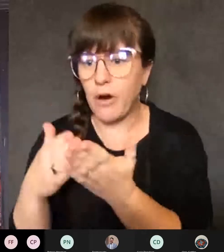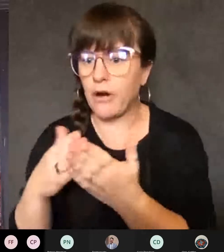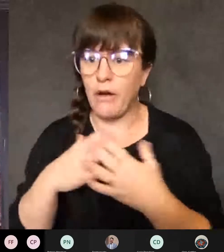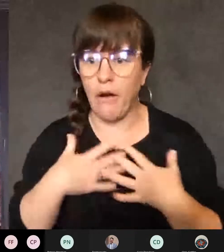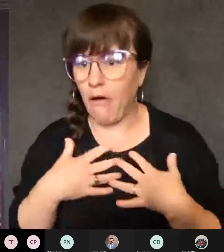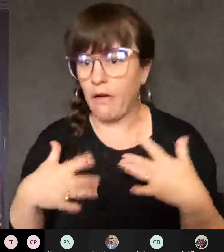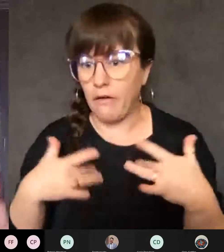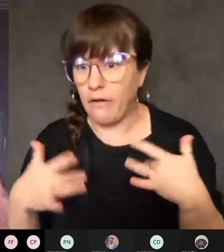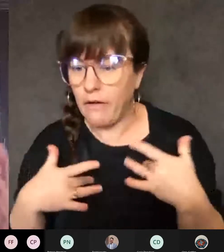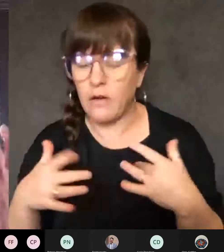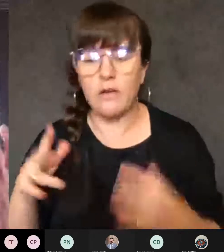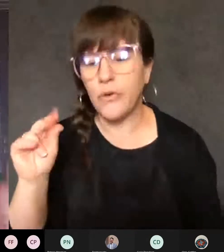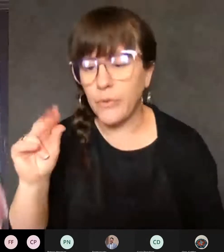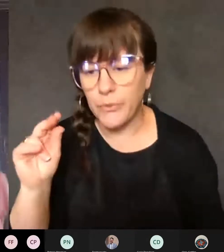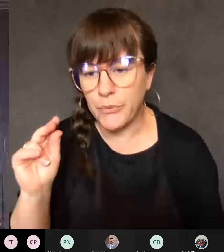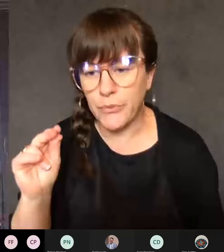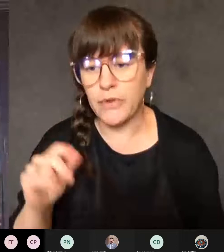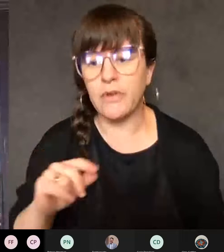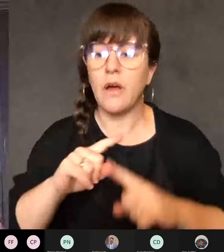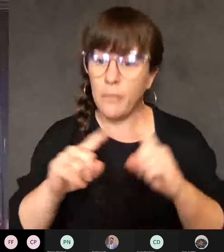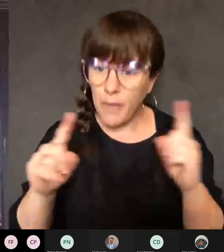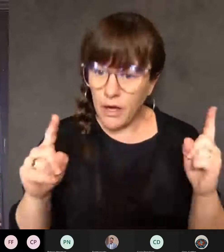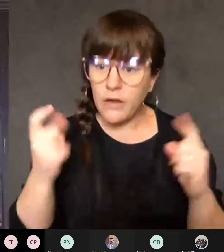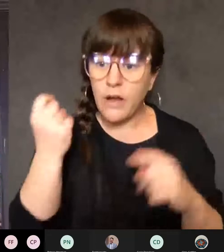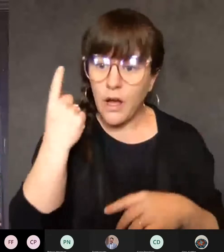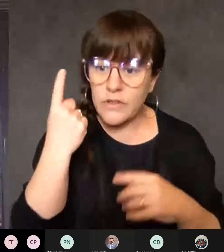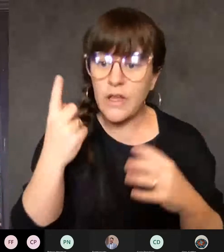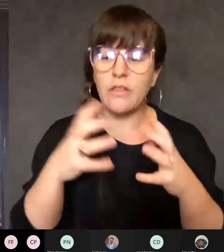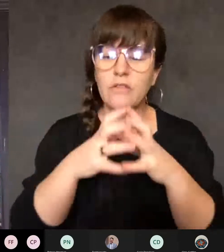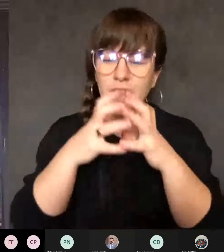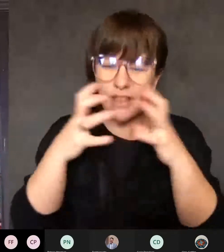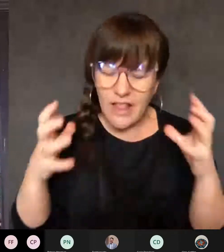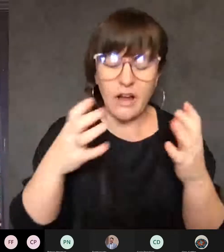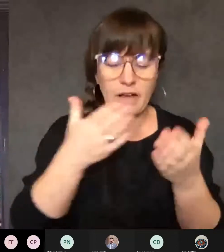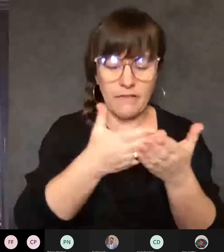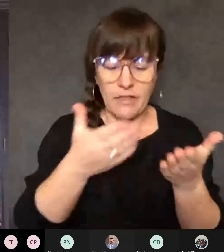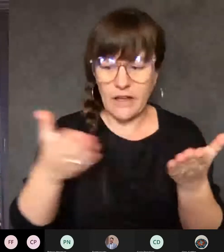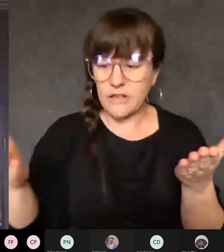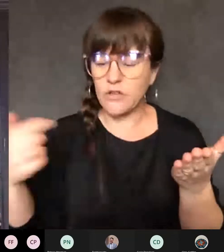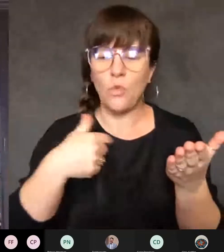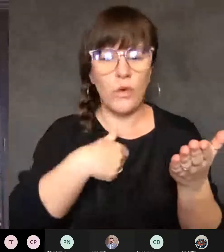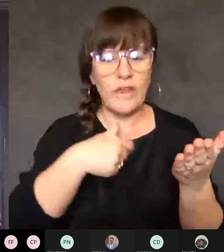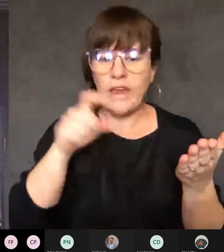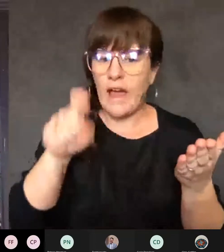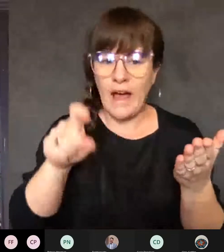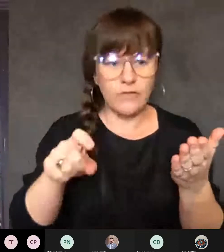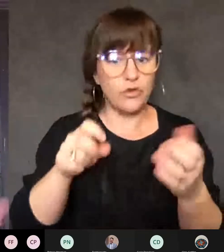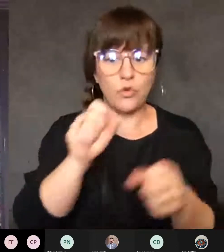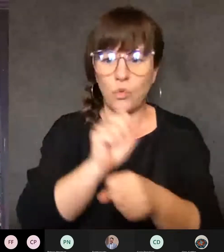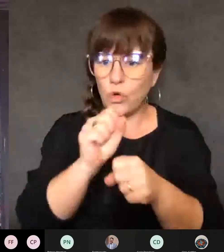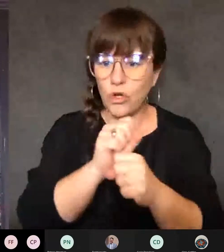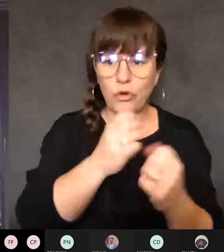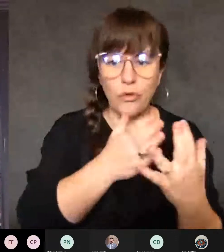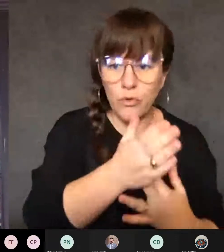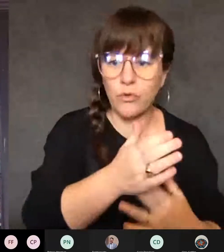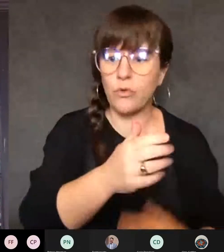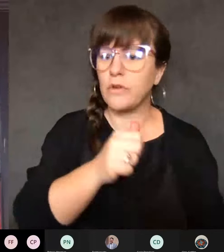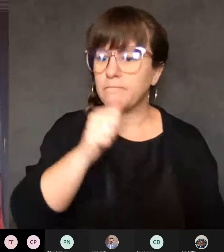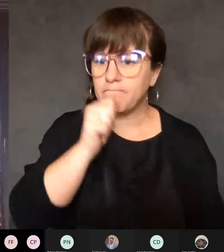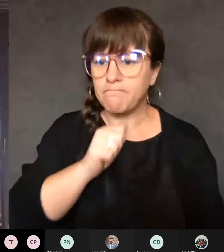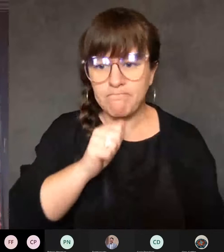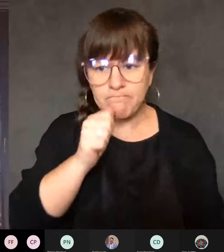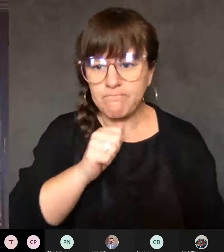solve certain problems. But there are a lot of things that we just sort of have to work around or live with or deal with.